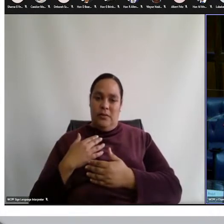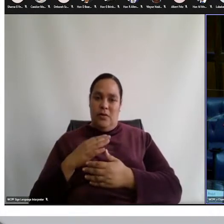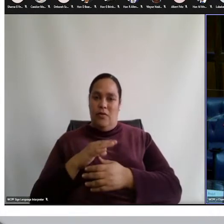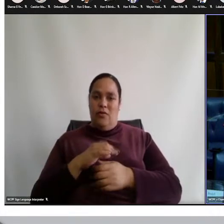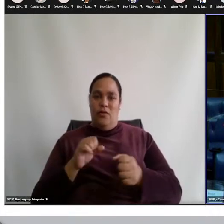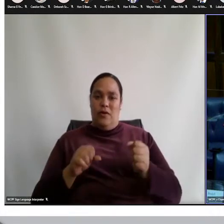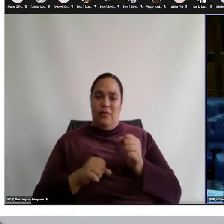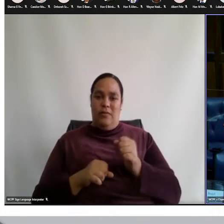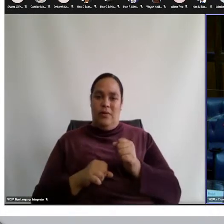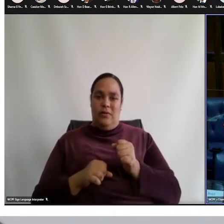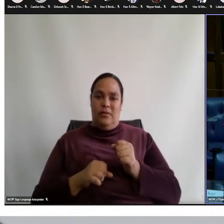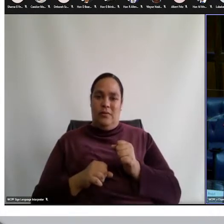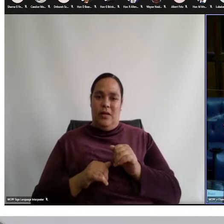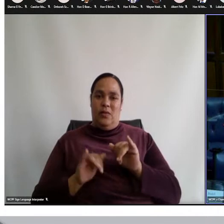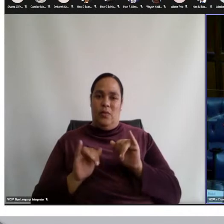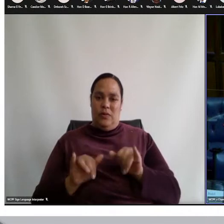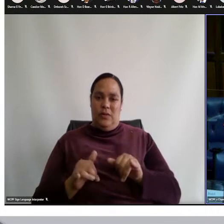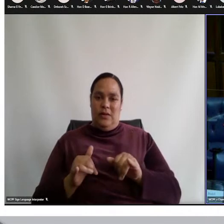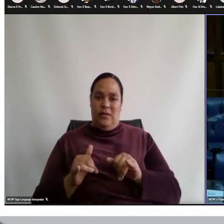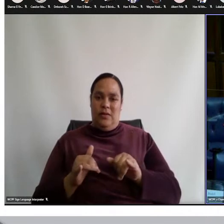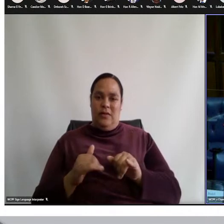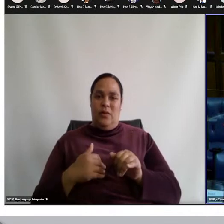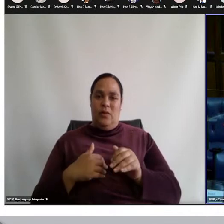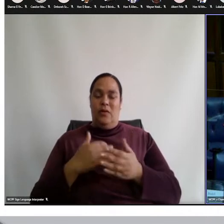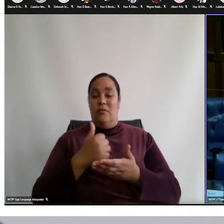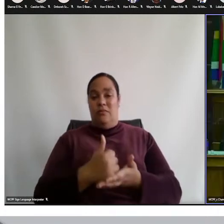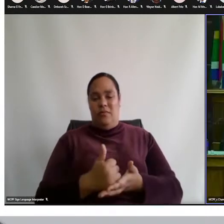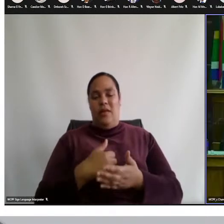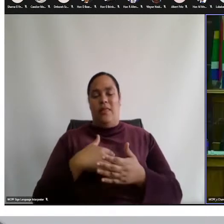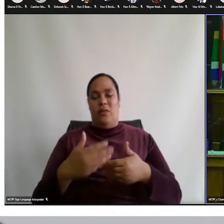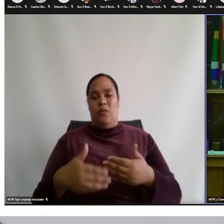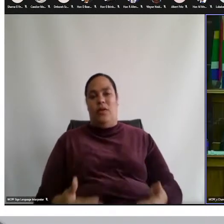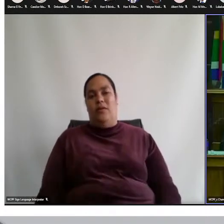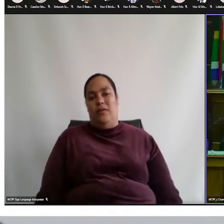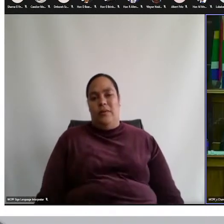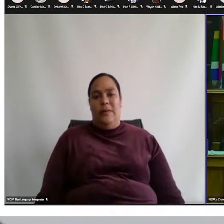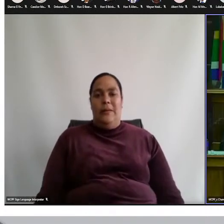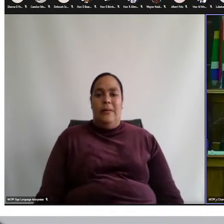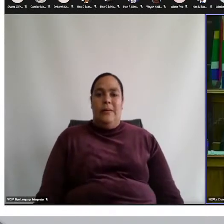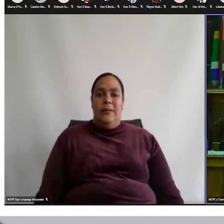I will stick to that and then we can continue. Thank you. Thank you, Minister.